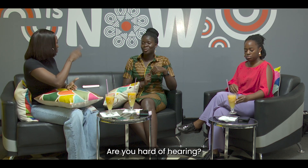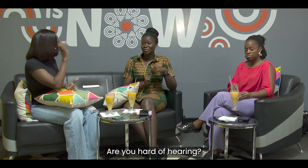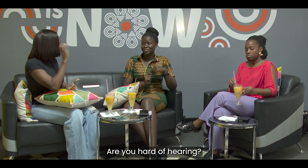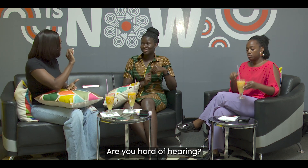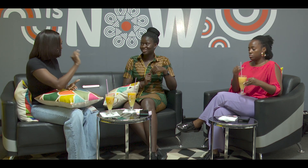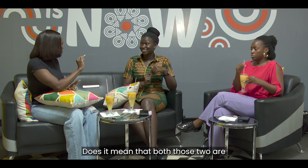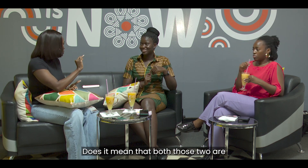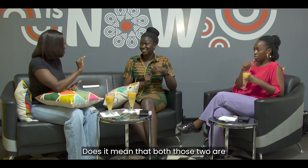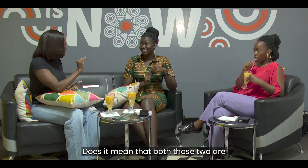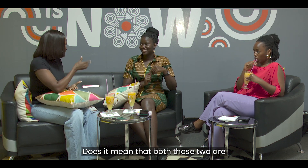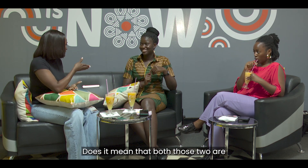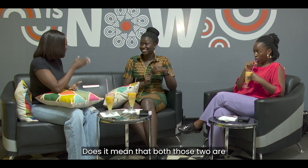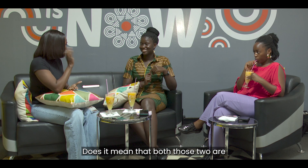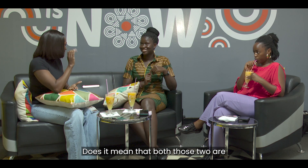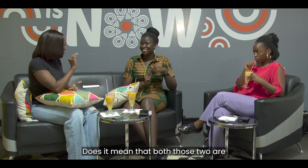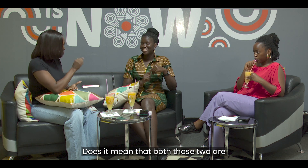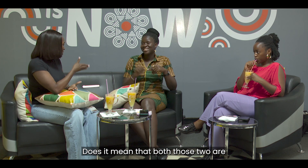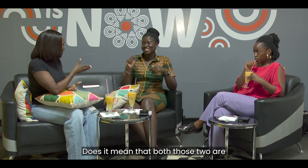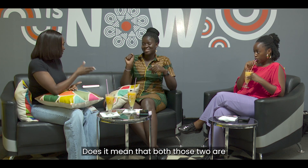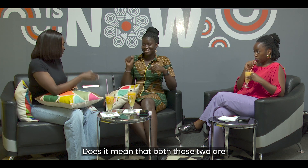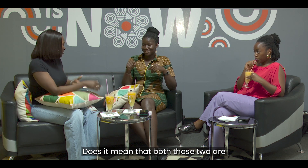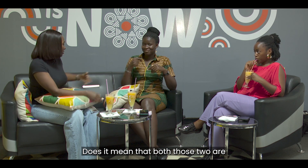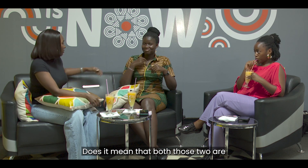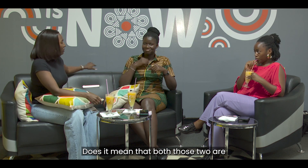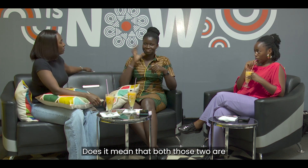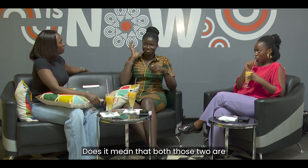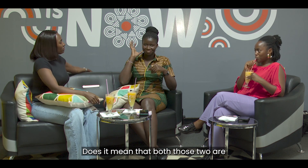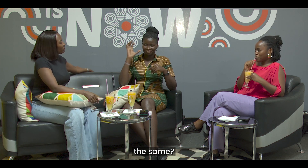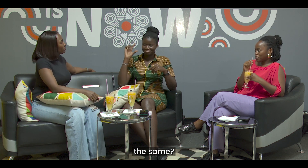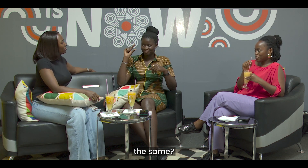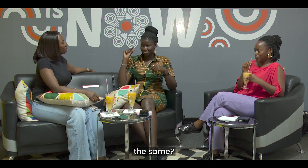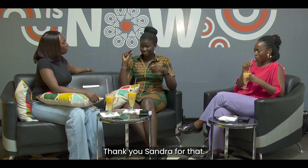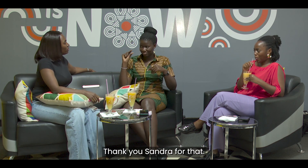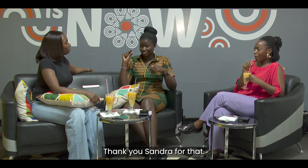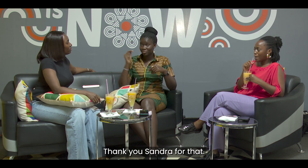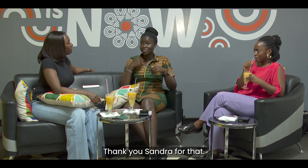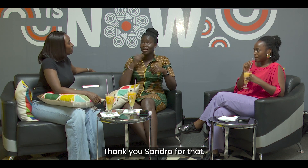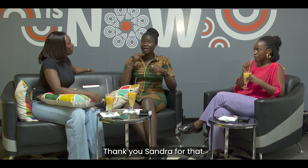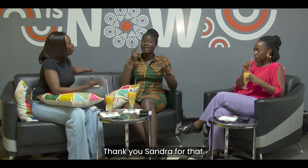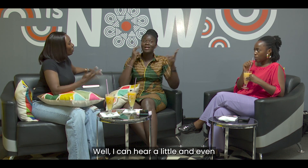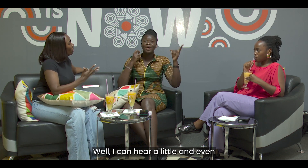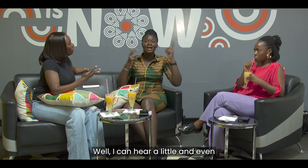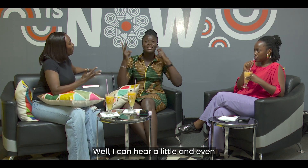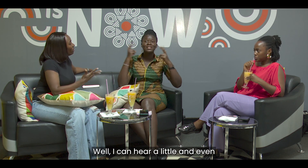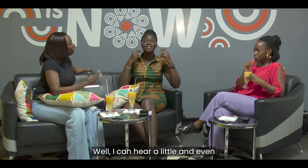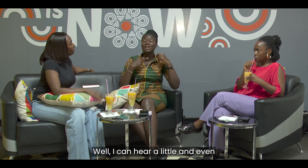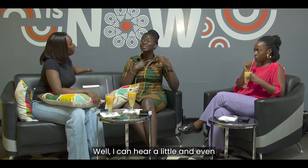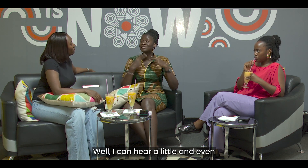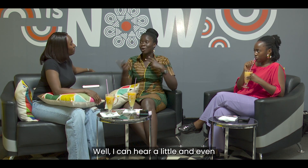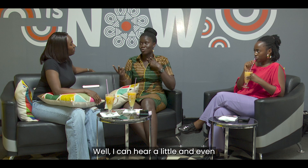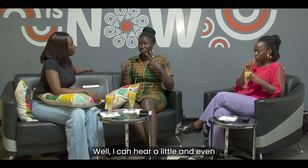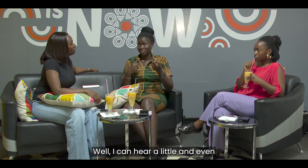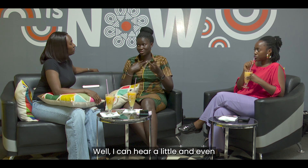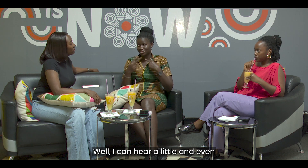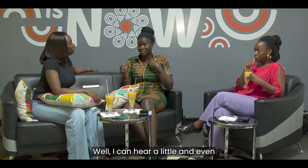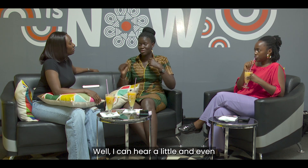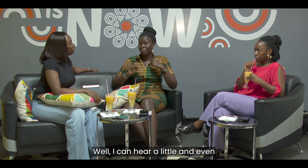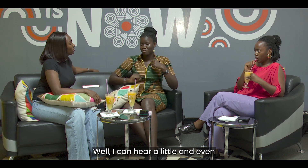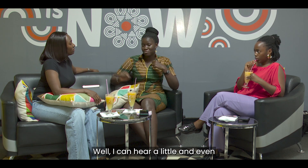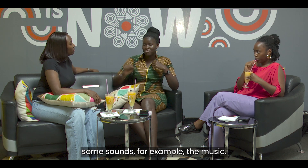hearing? Does it mean that both is those two are the same? Thank you, Sandra, for that. I can hear a little, and even some